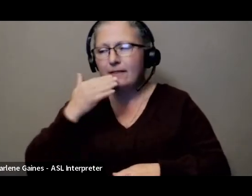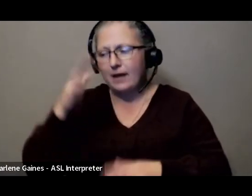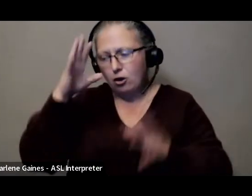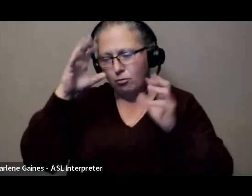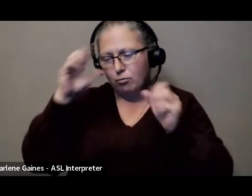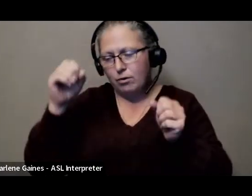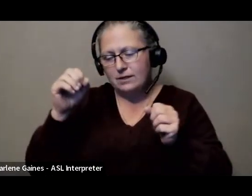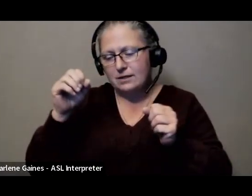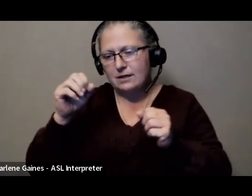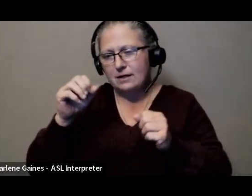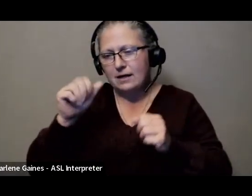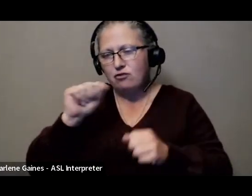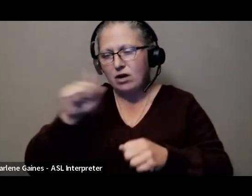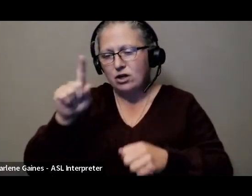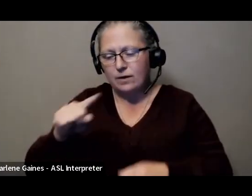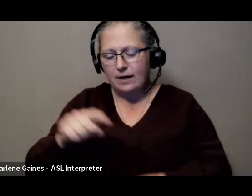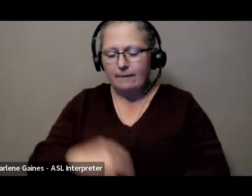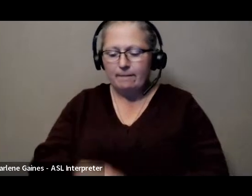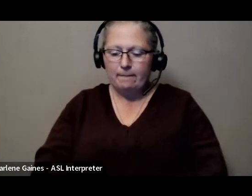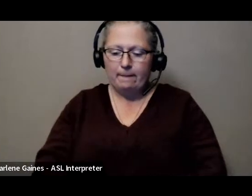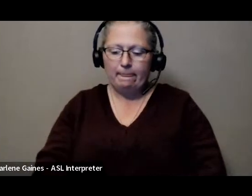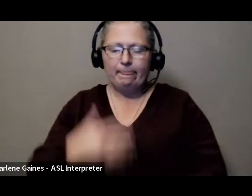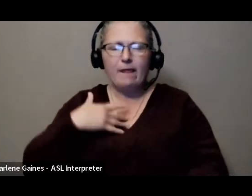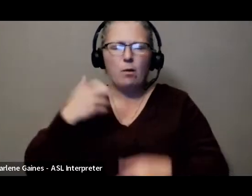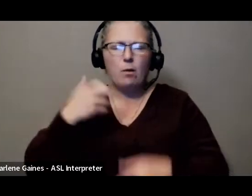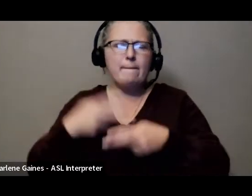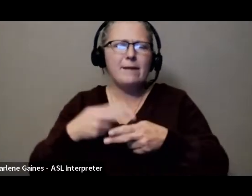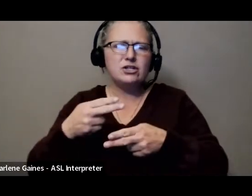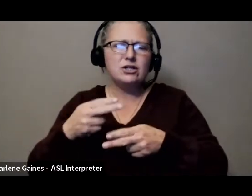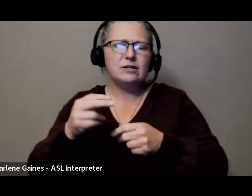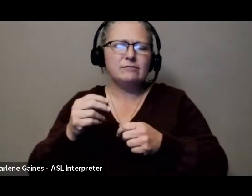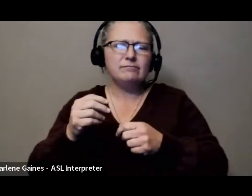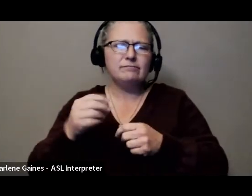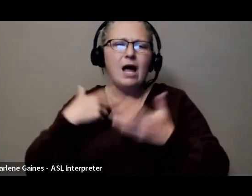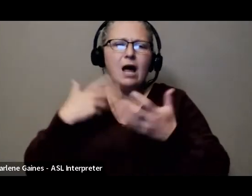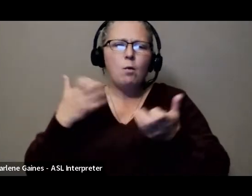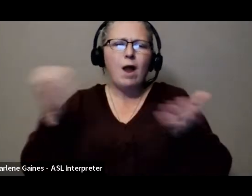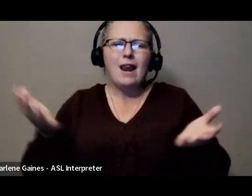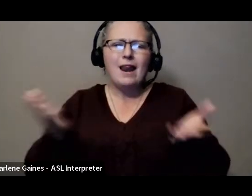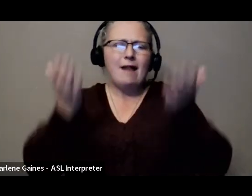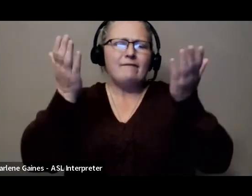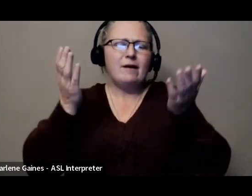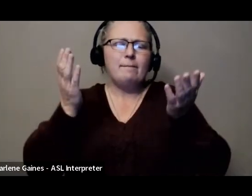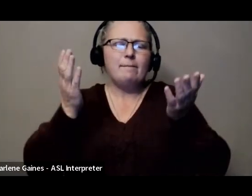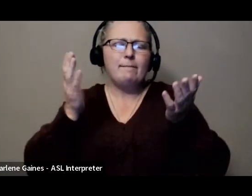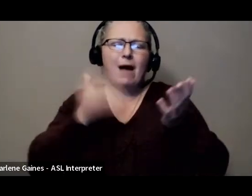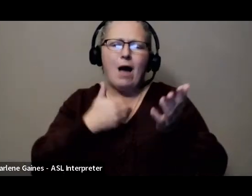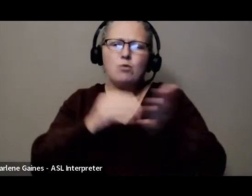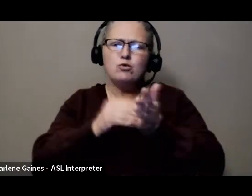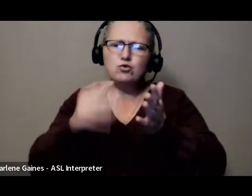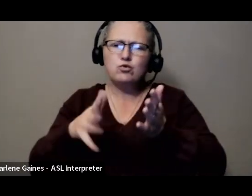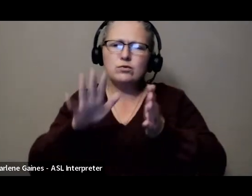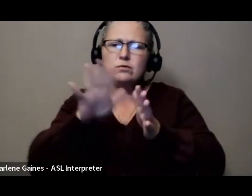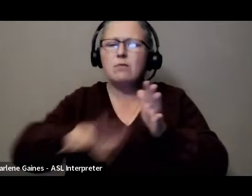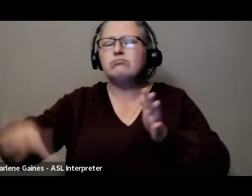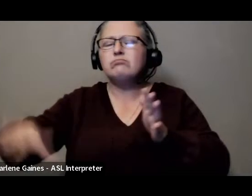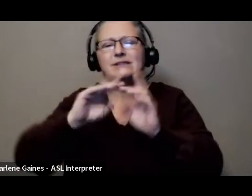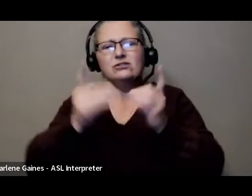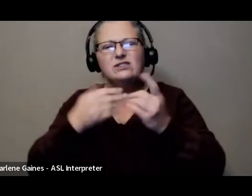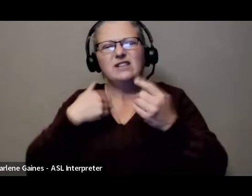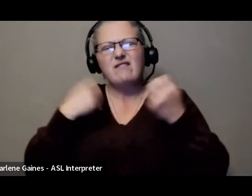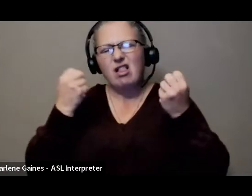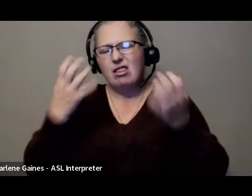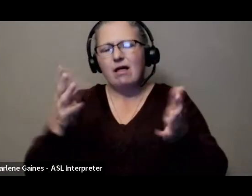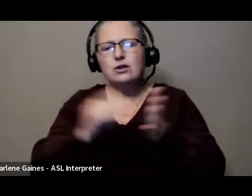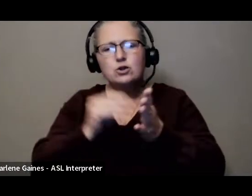President Andrea Zuniga. I wanted to mention that I want to lift up our students. District-wide, we have a lot of